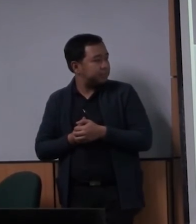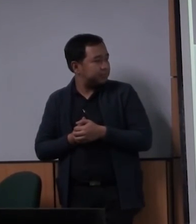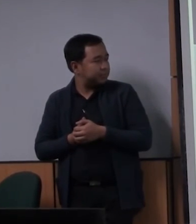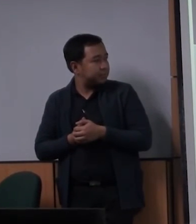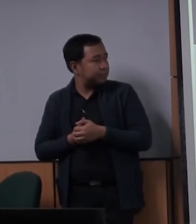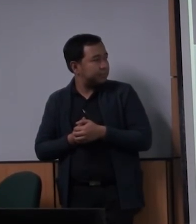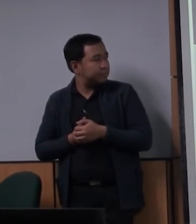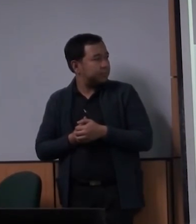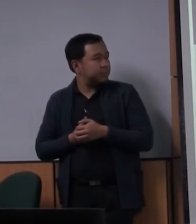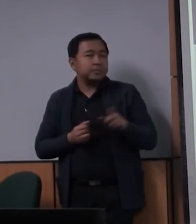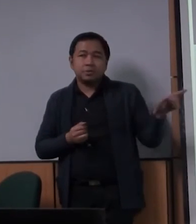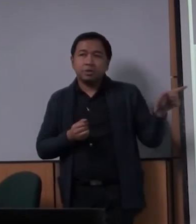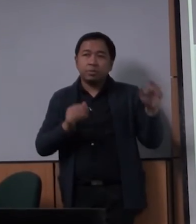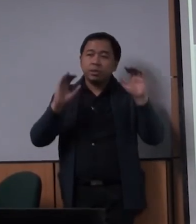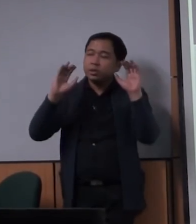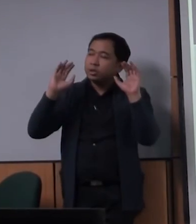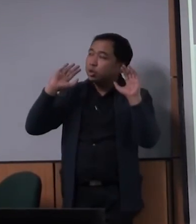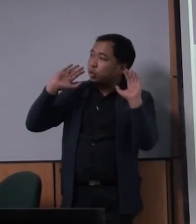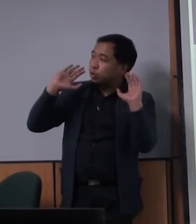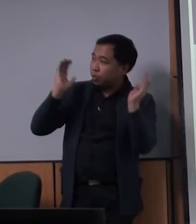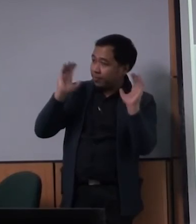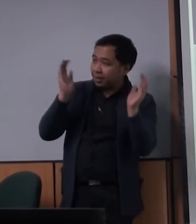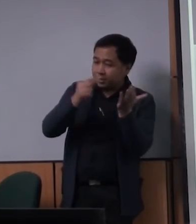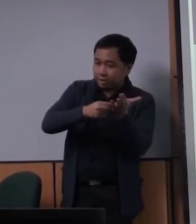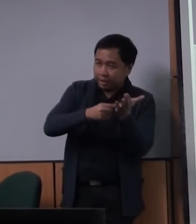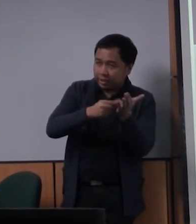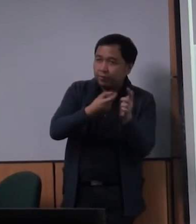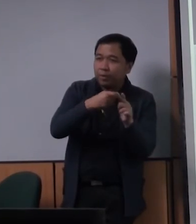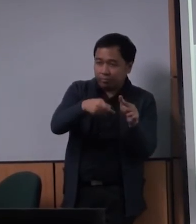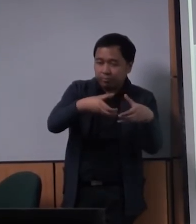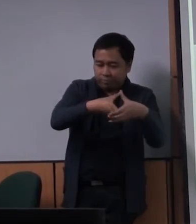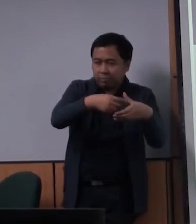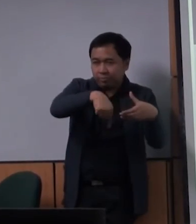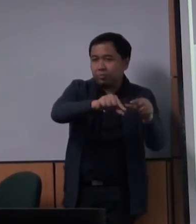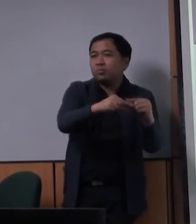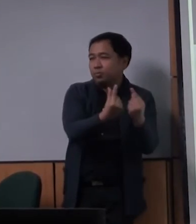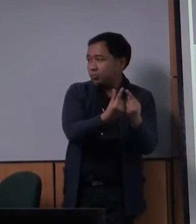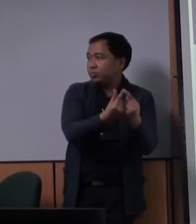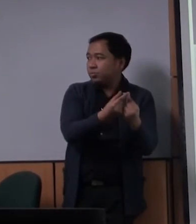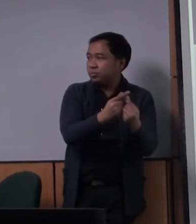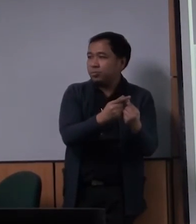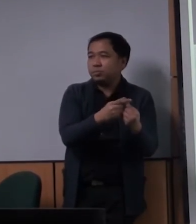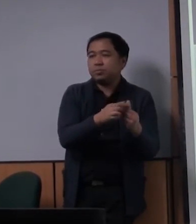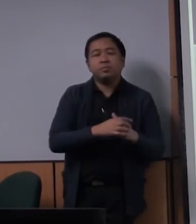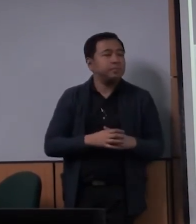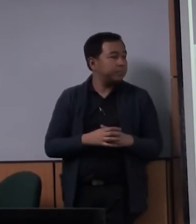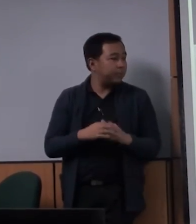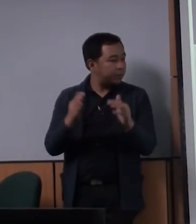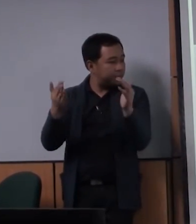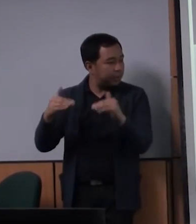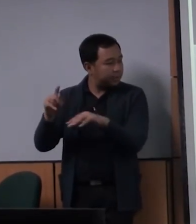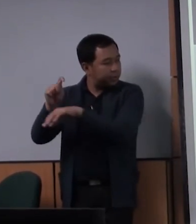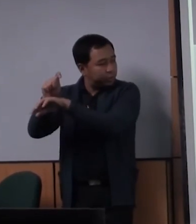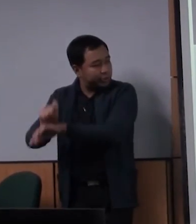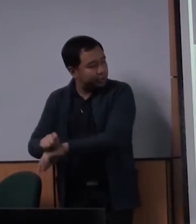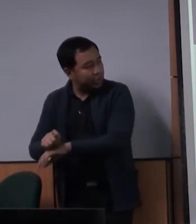Ito within, compare yung mga scores nila within the group. O yung mga scores nila within the group. While in the